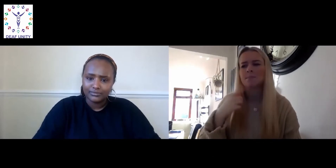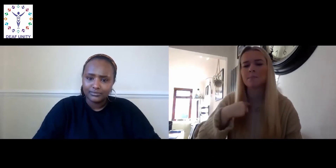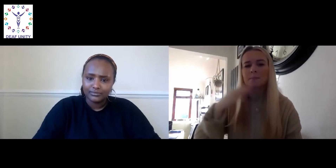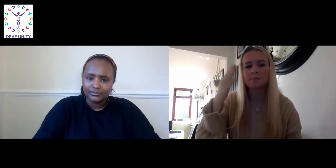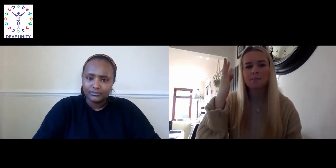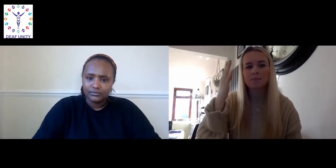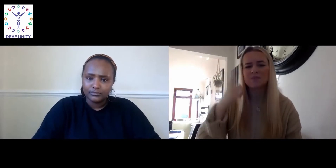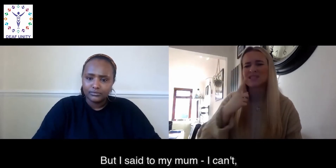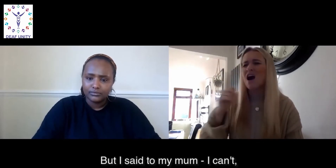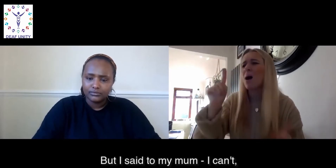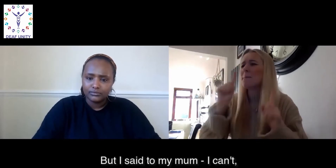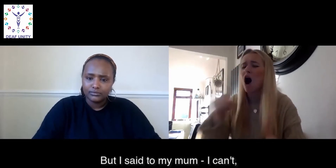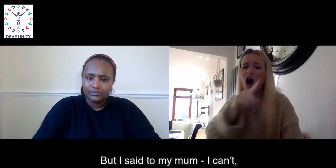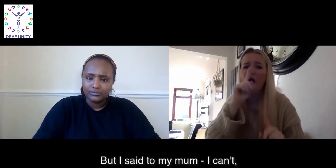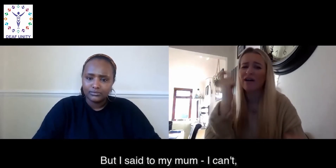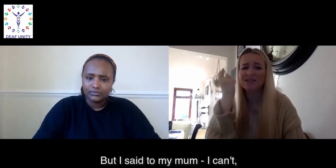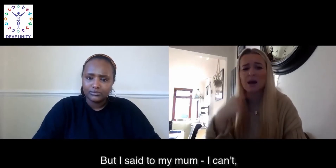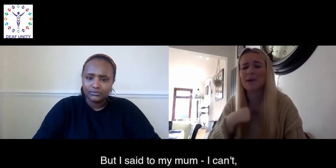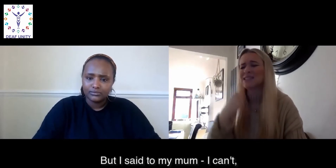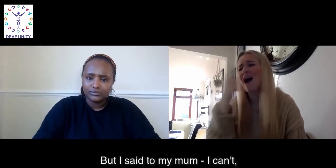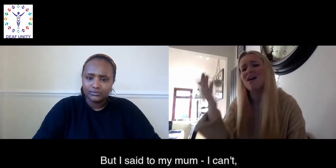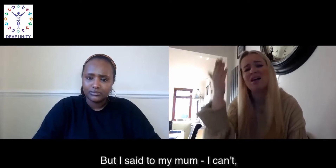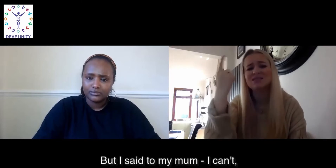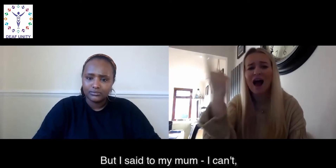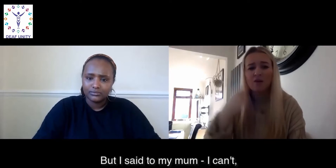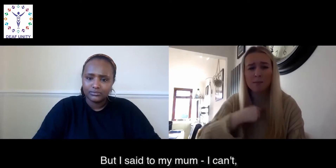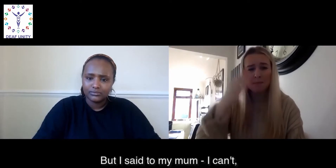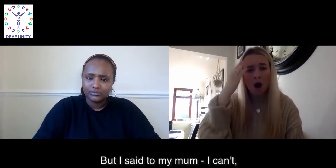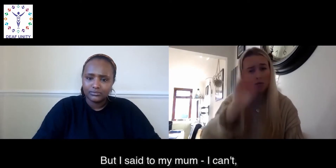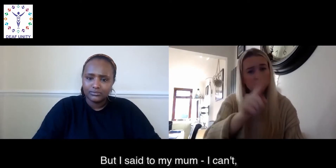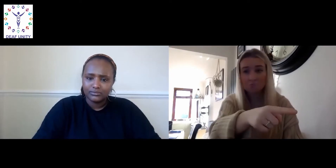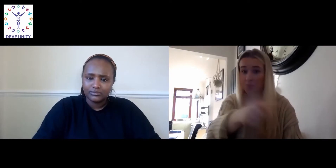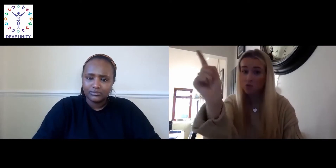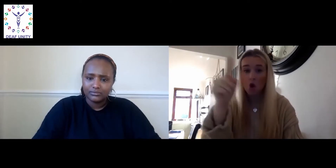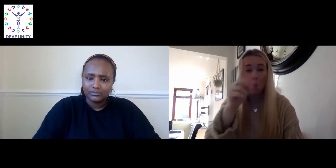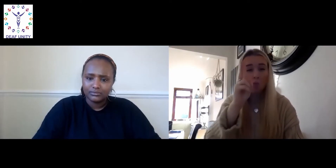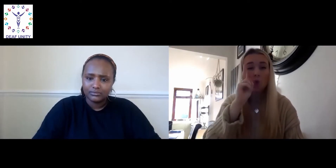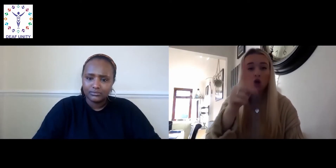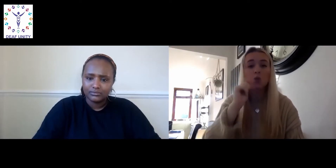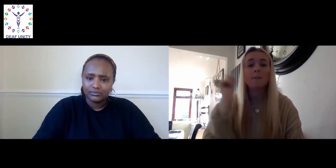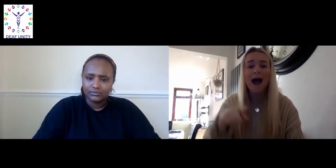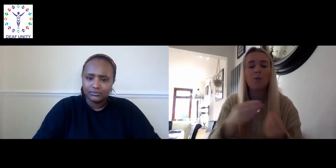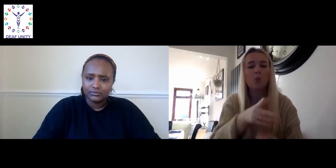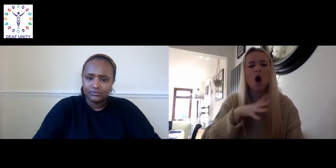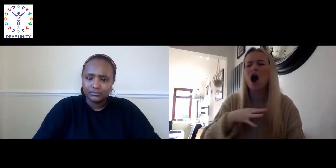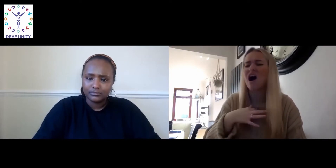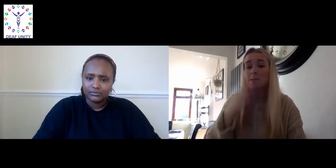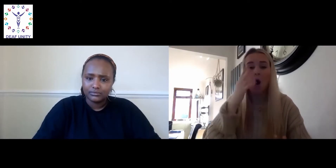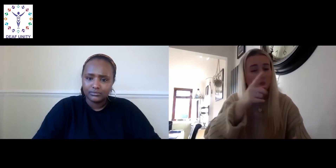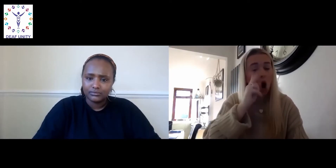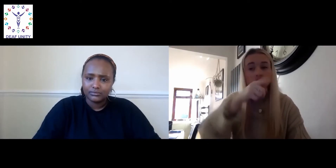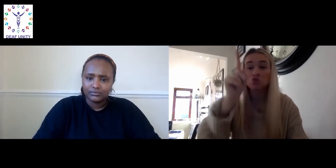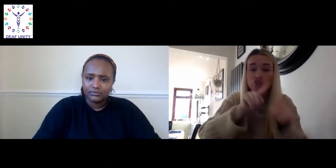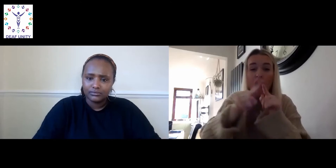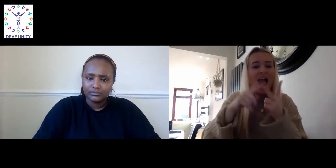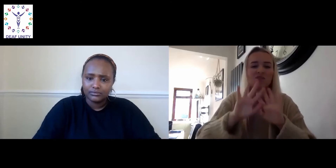ice cream, but I said to my mum, I can't, they won't understand me, I can't go by myself. Mum said, go, watch, you'll come back with